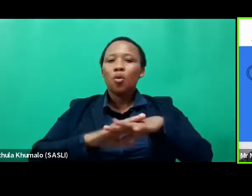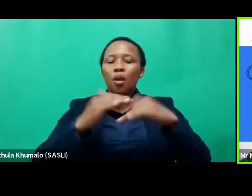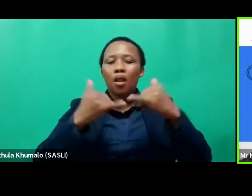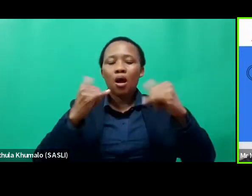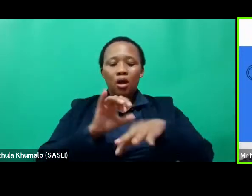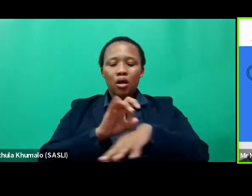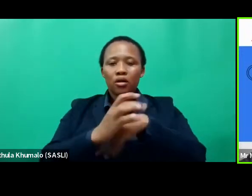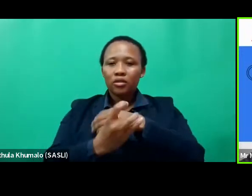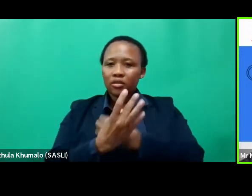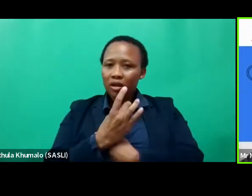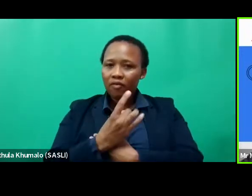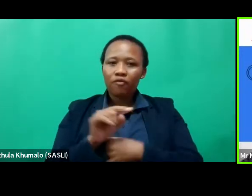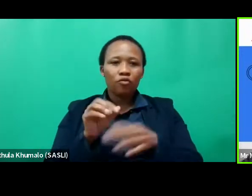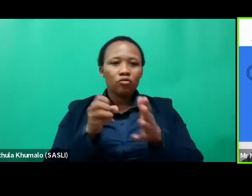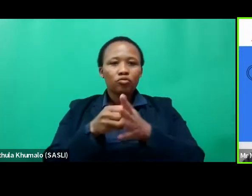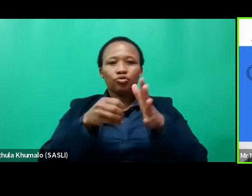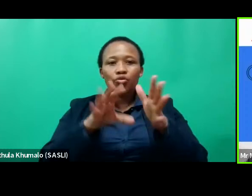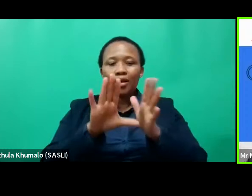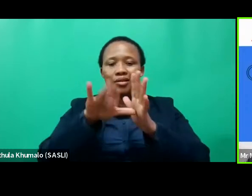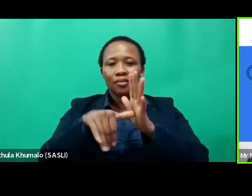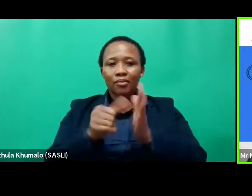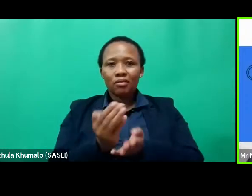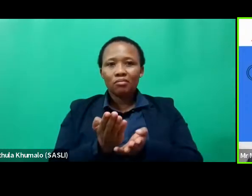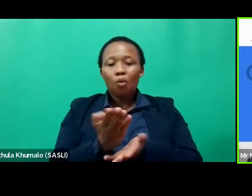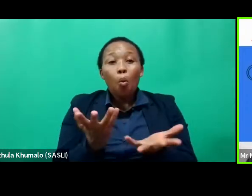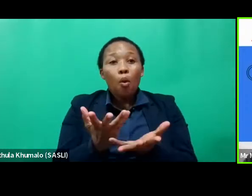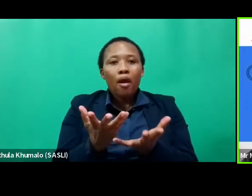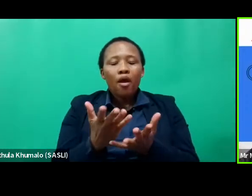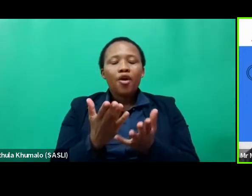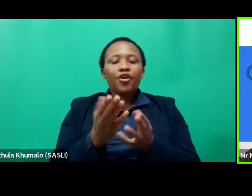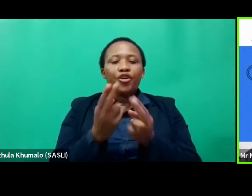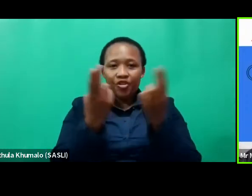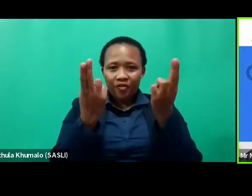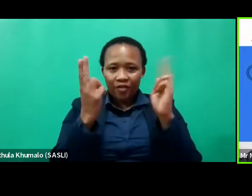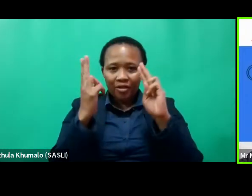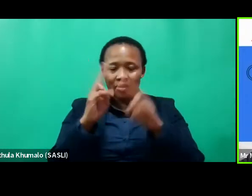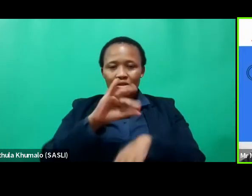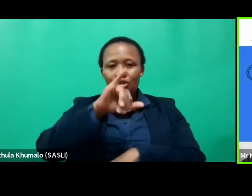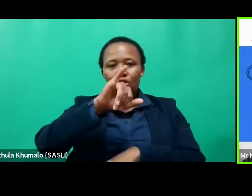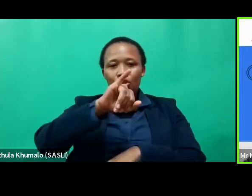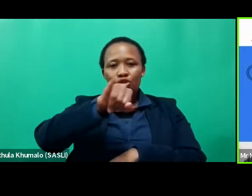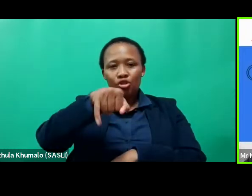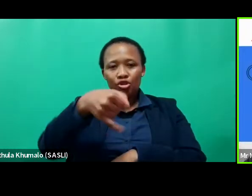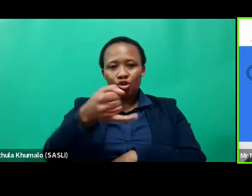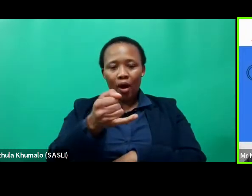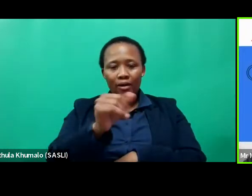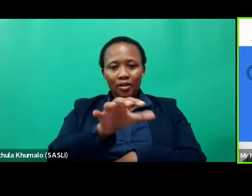University of Johannesburg during the lockdown in South Africa.